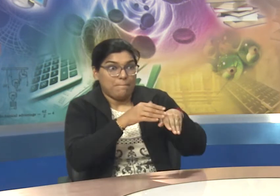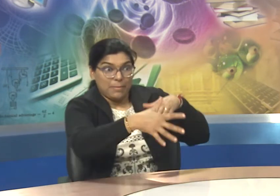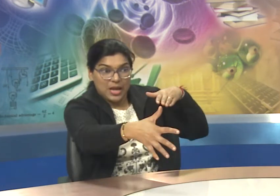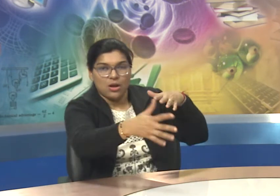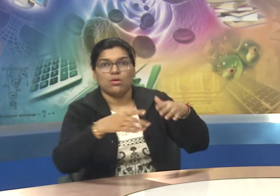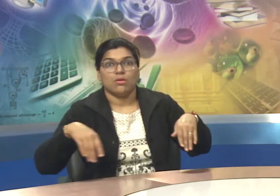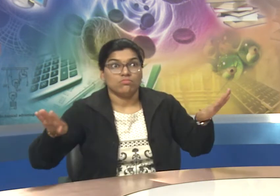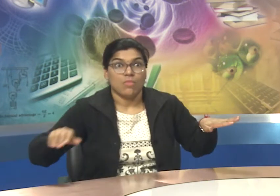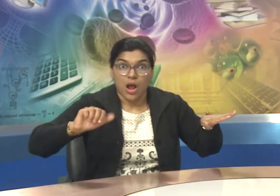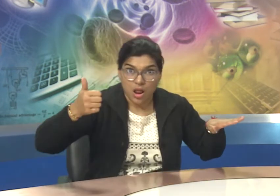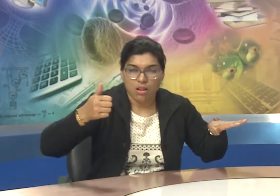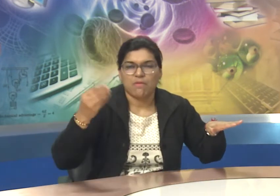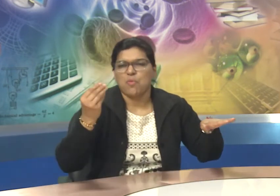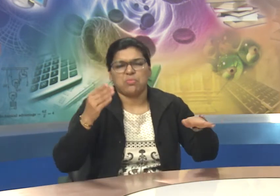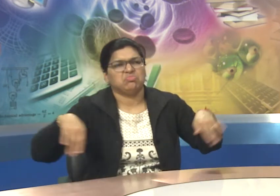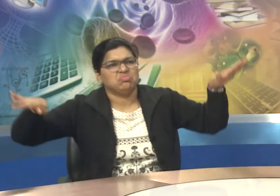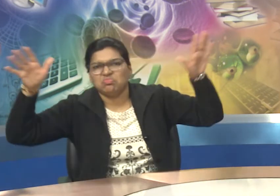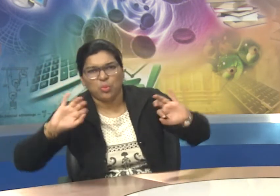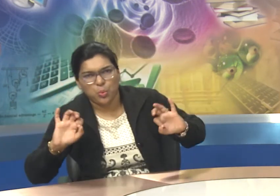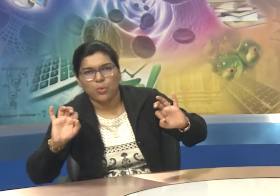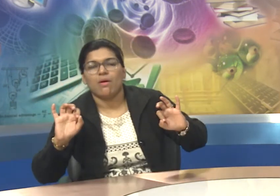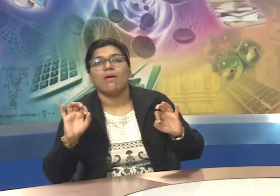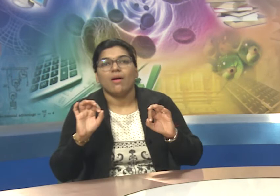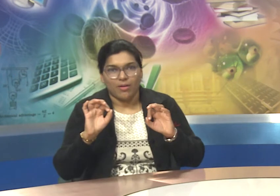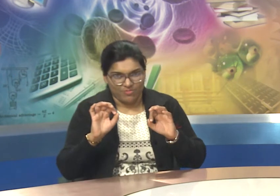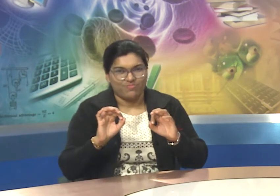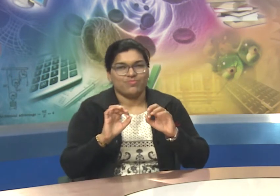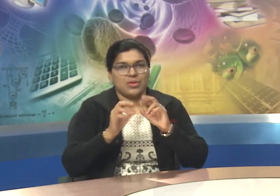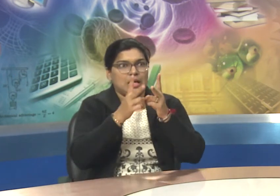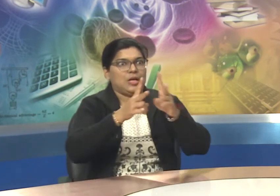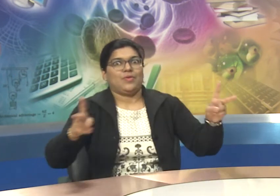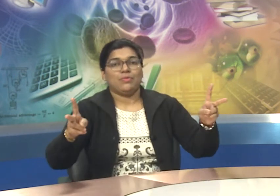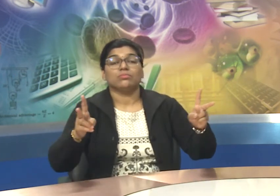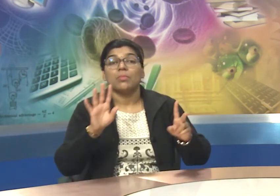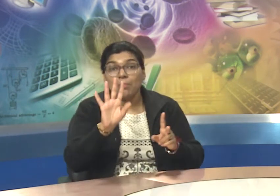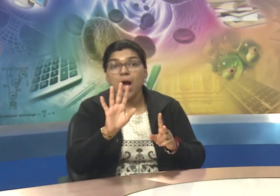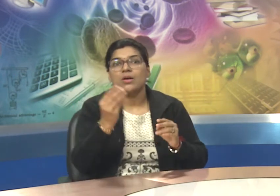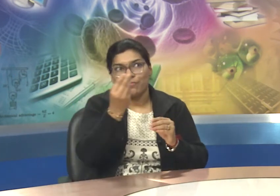that all birds are the same.